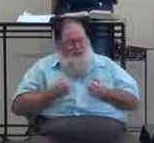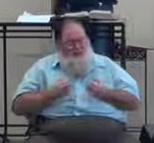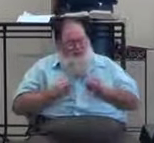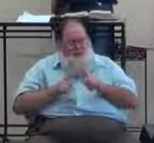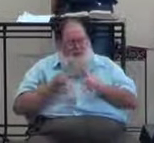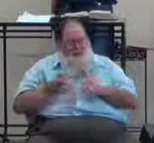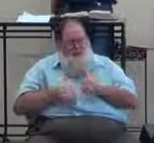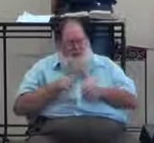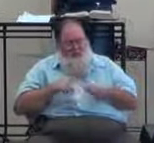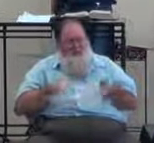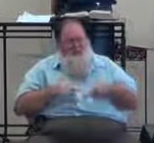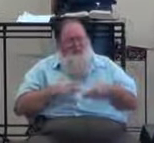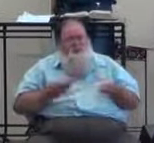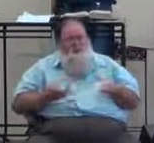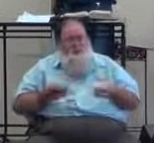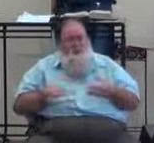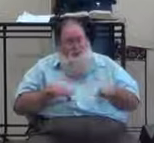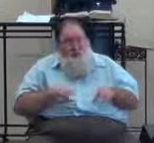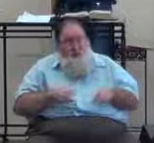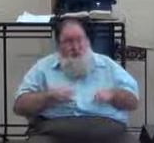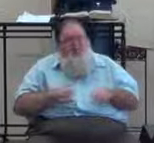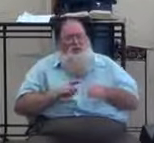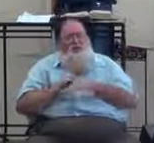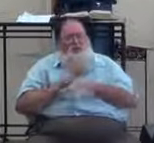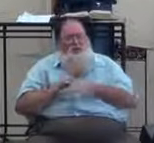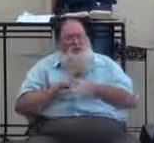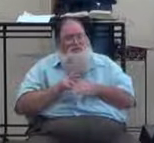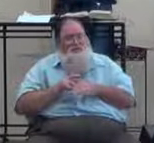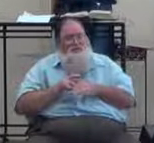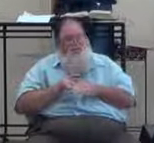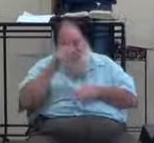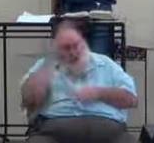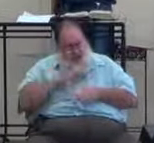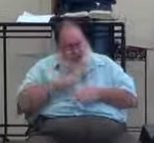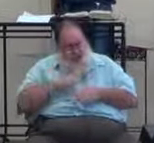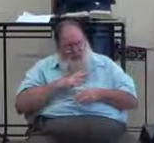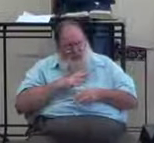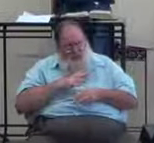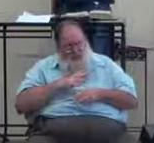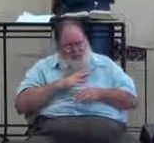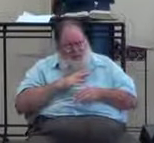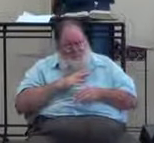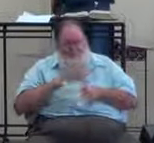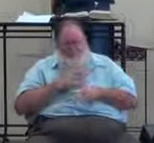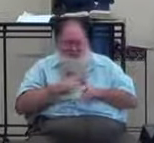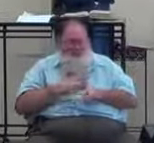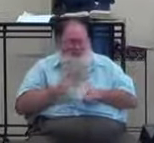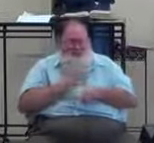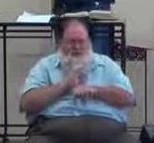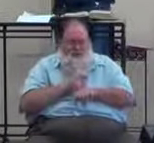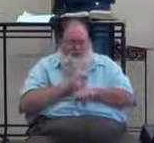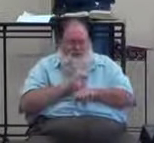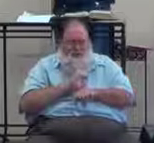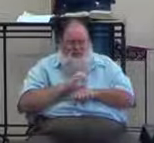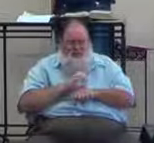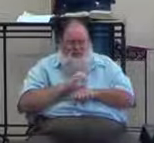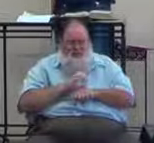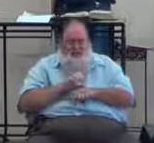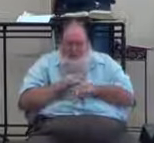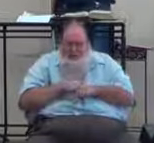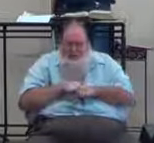what does he do? Use a man to persecute the church and split it and send it